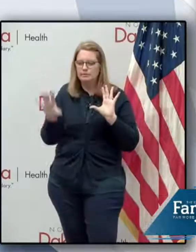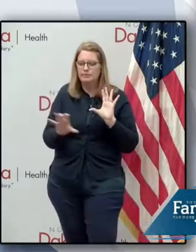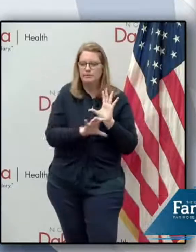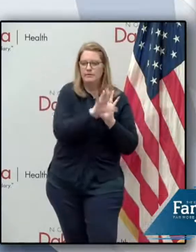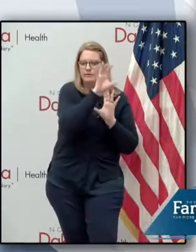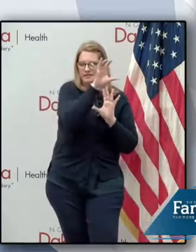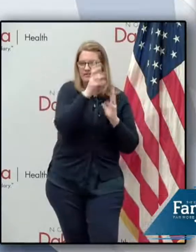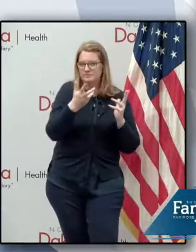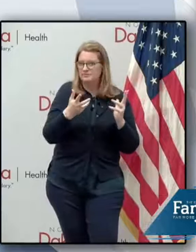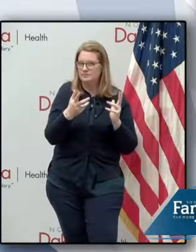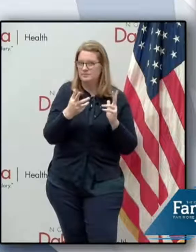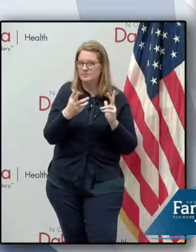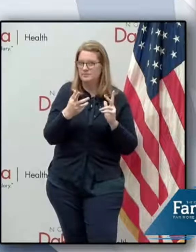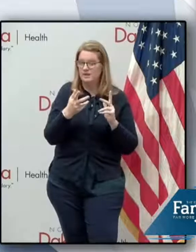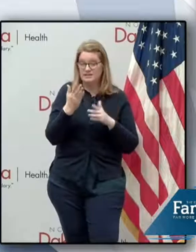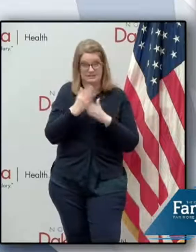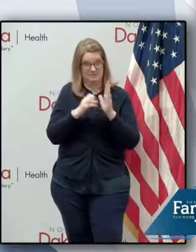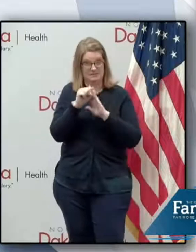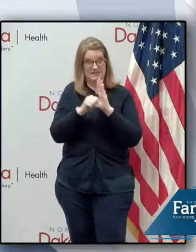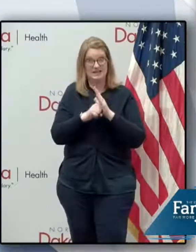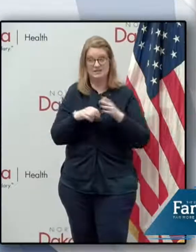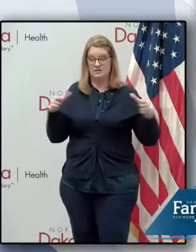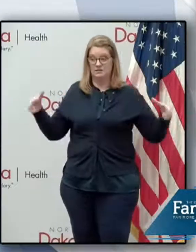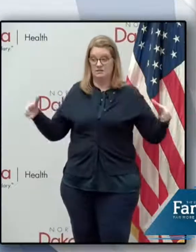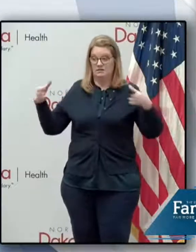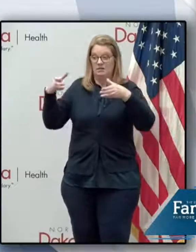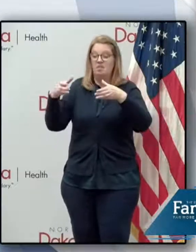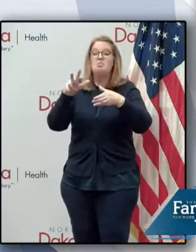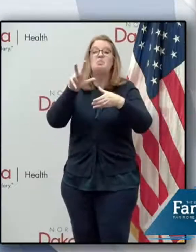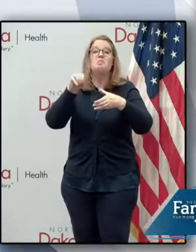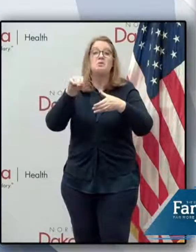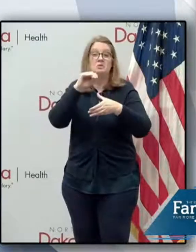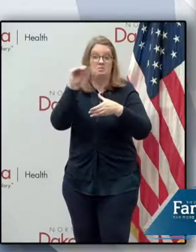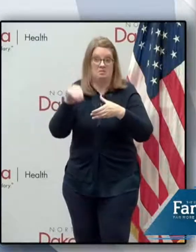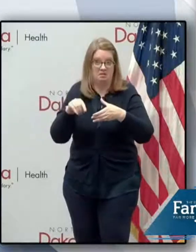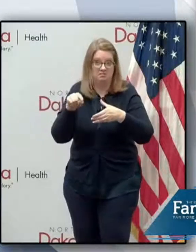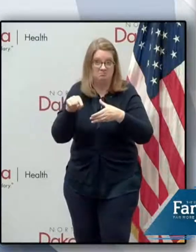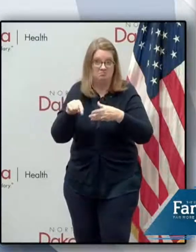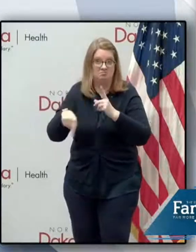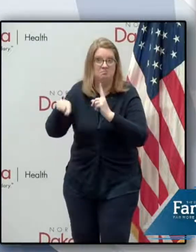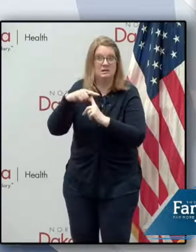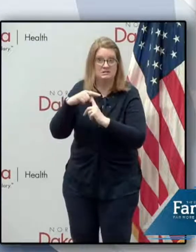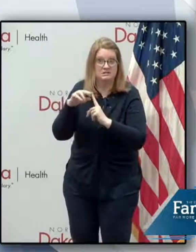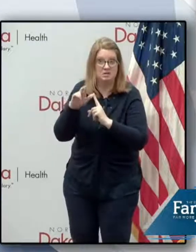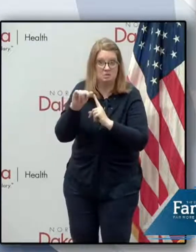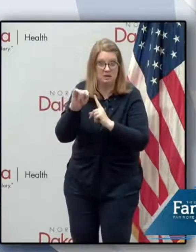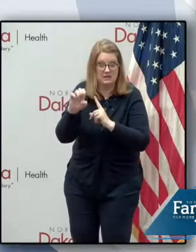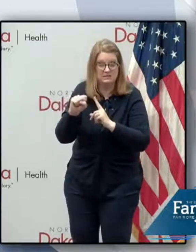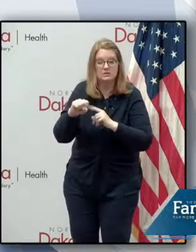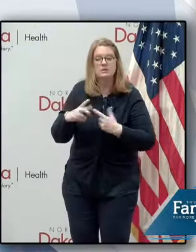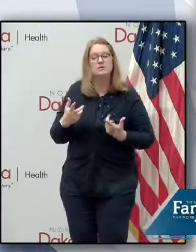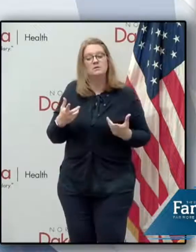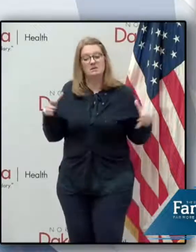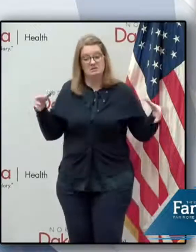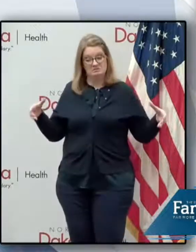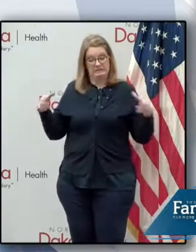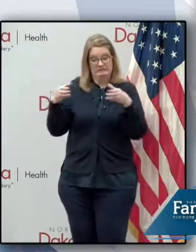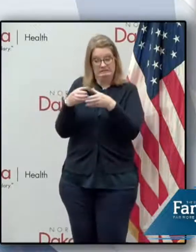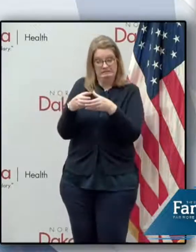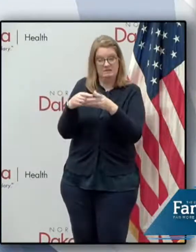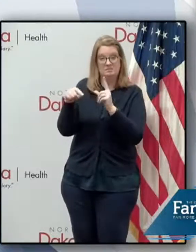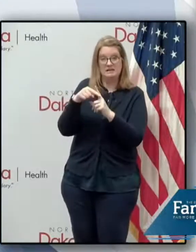at the state level, that have 30+% positivity rates. So from a positivity rate standpoint, we